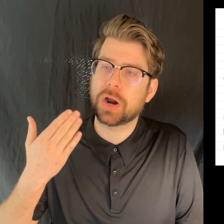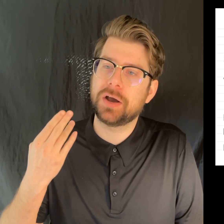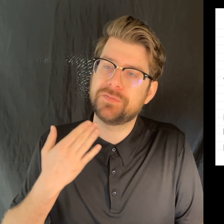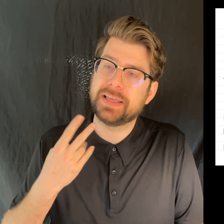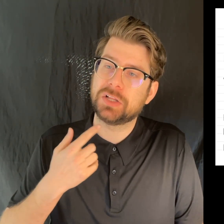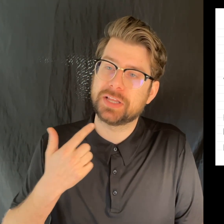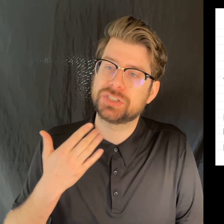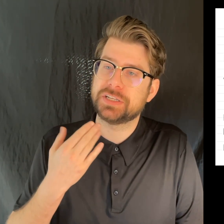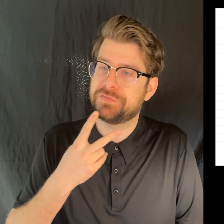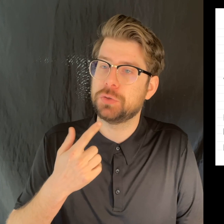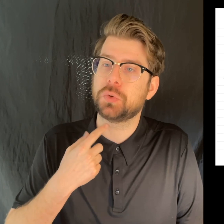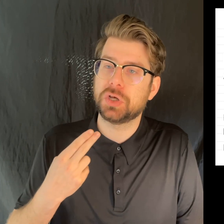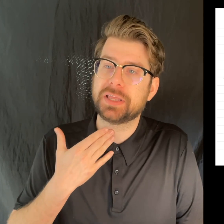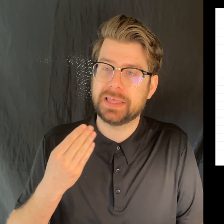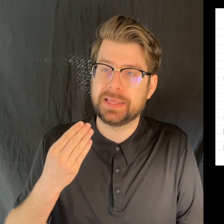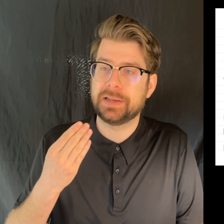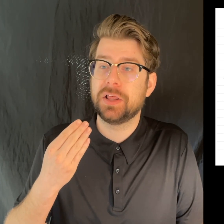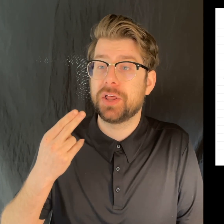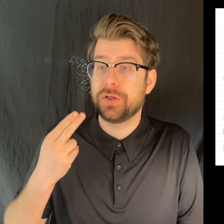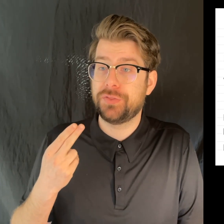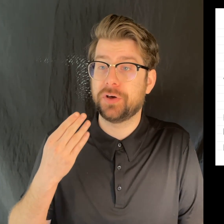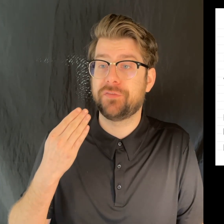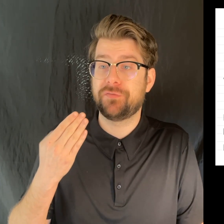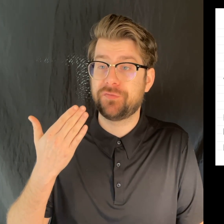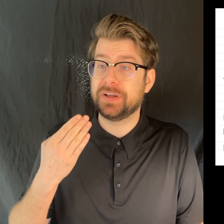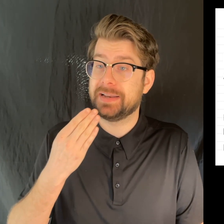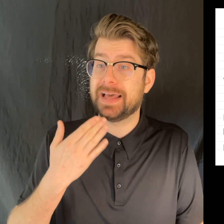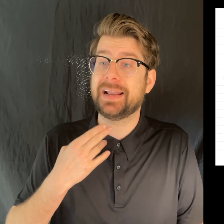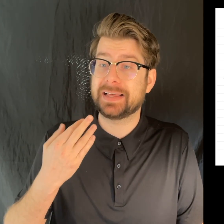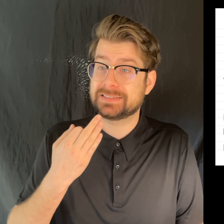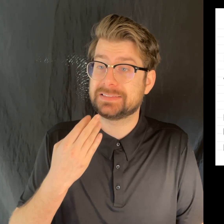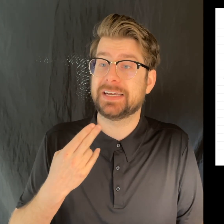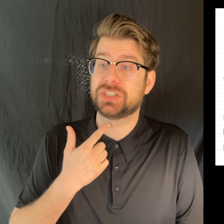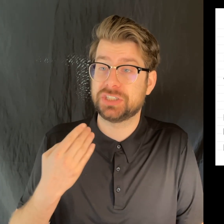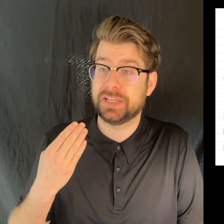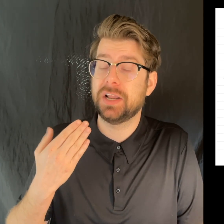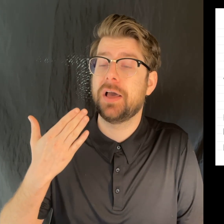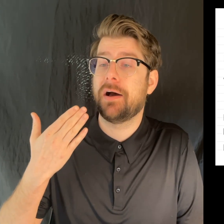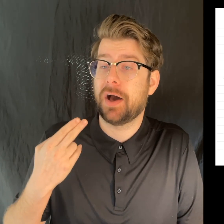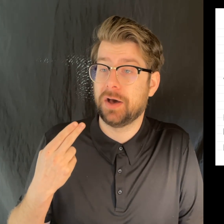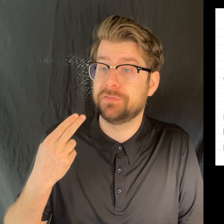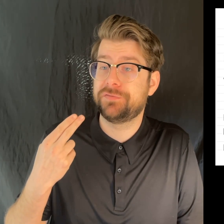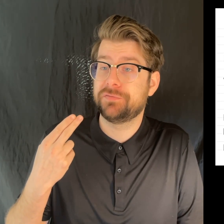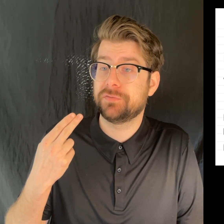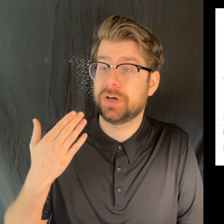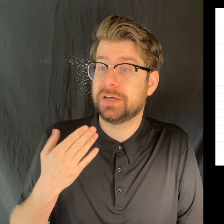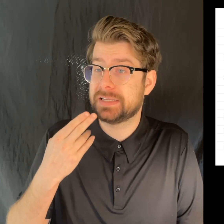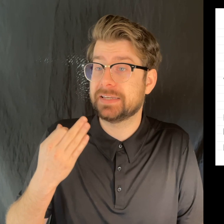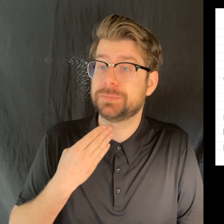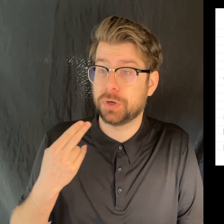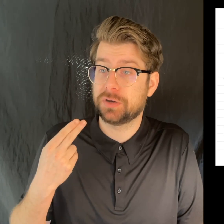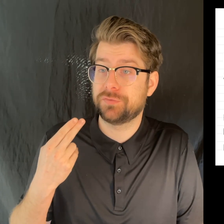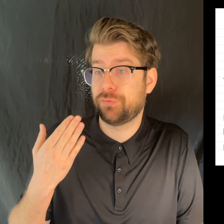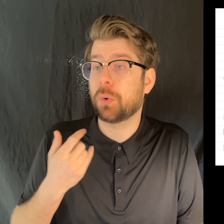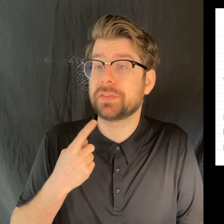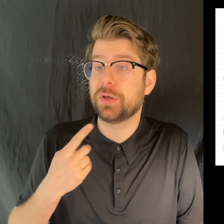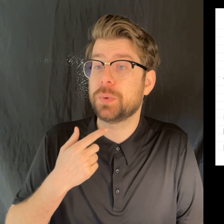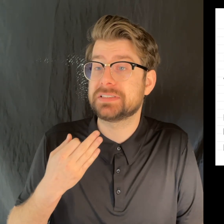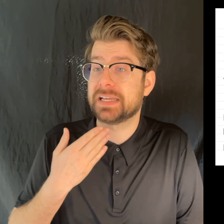of English if you look in the phonetics section of a textbook for